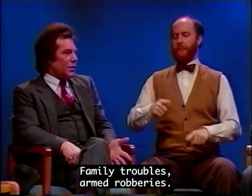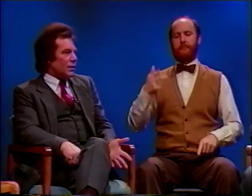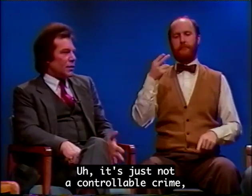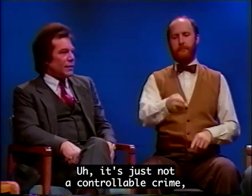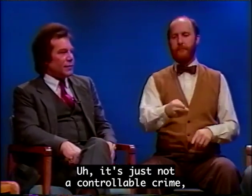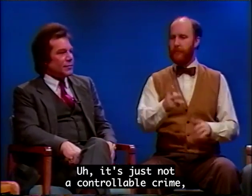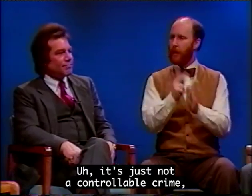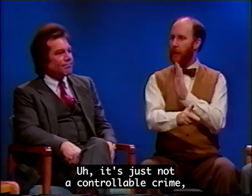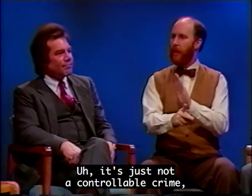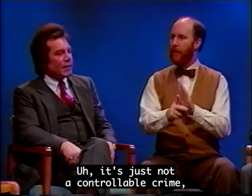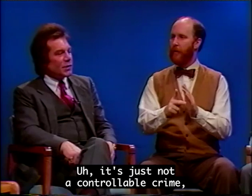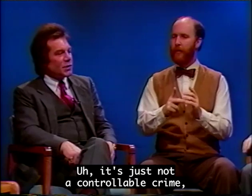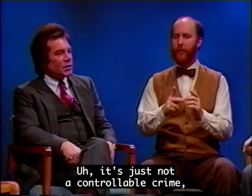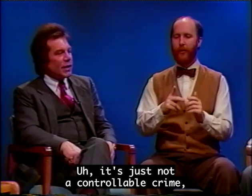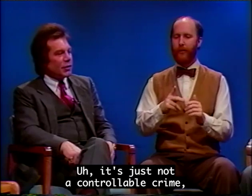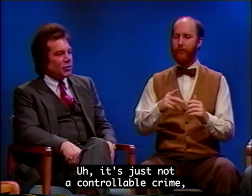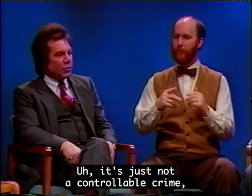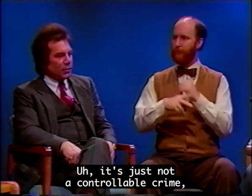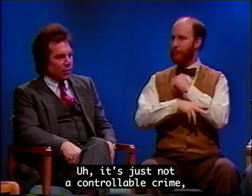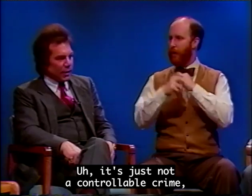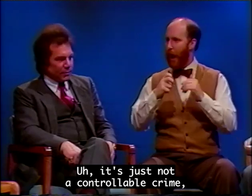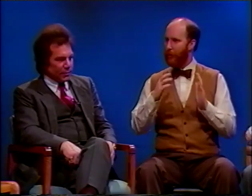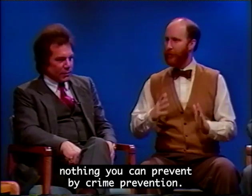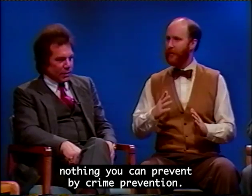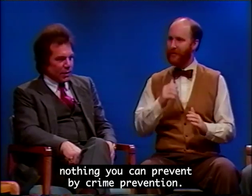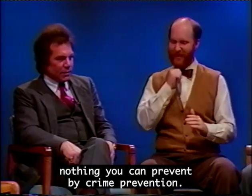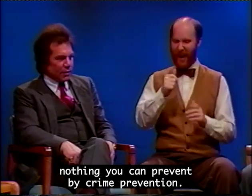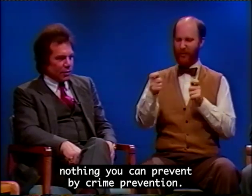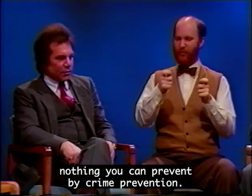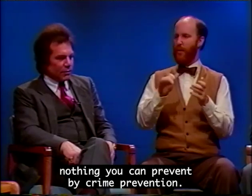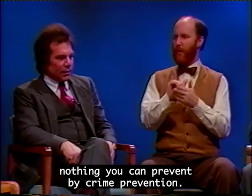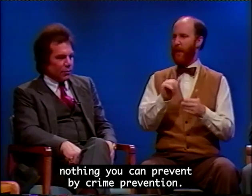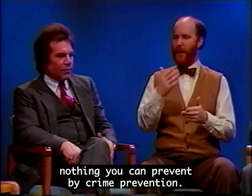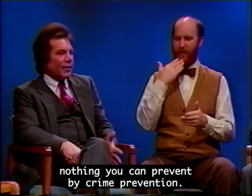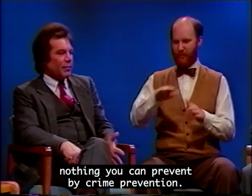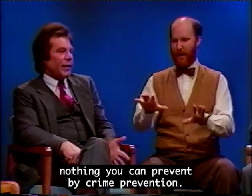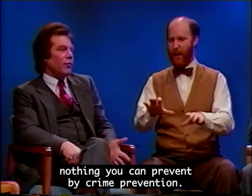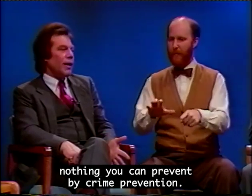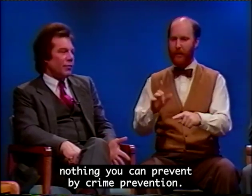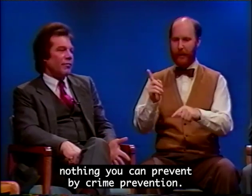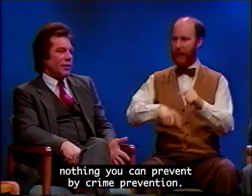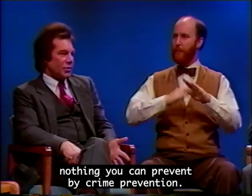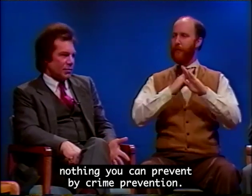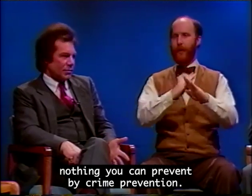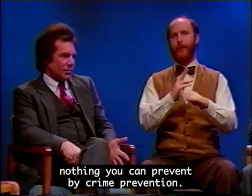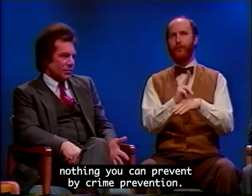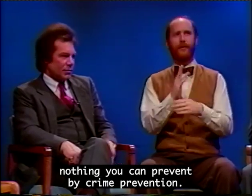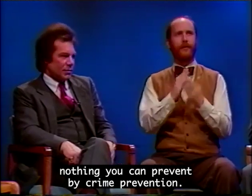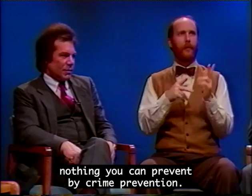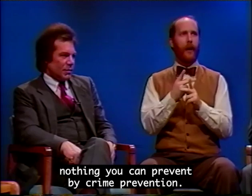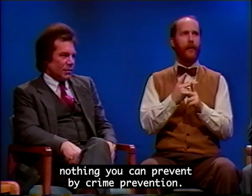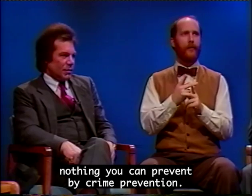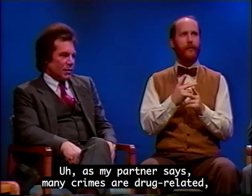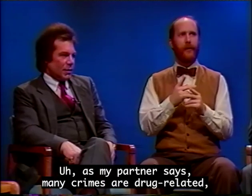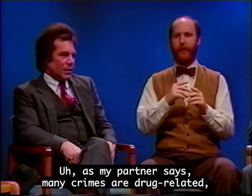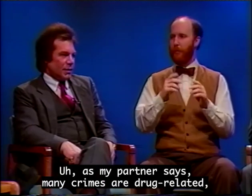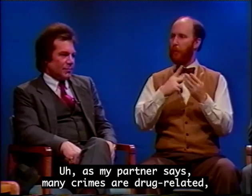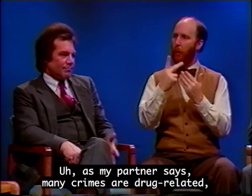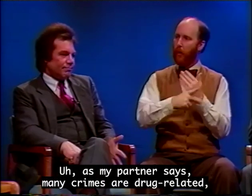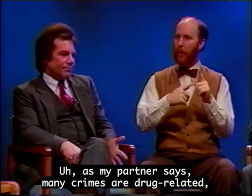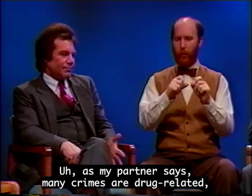robberies. It's just not a controllable crime. Nothing you can prevent by crime prevention.